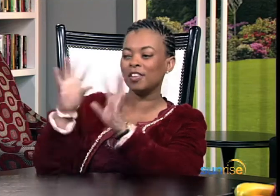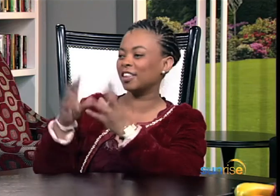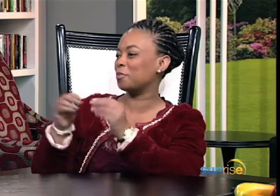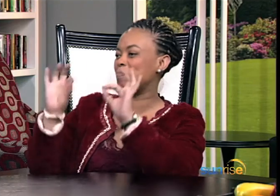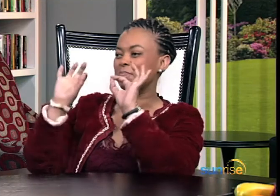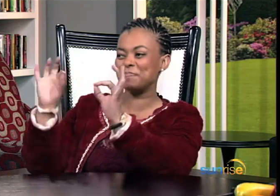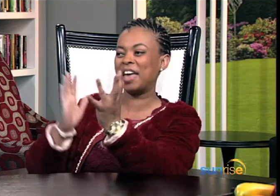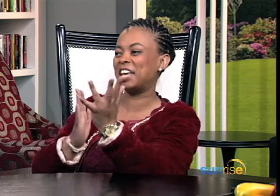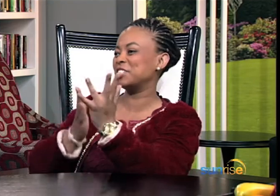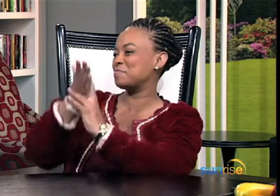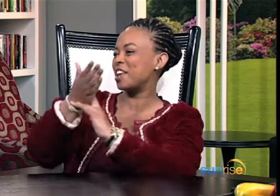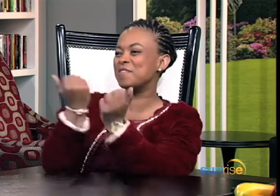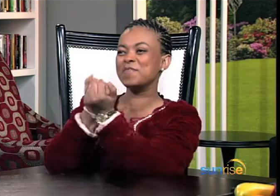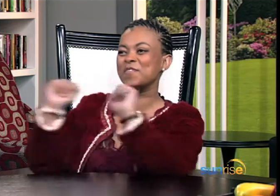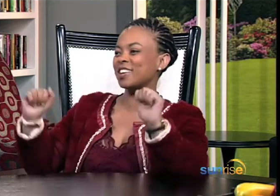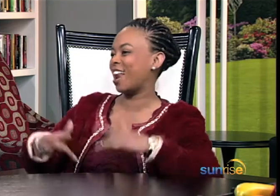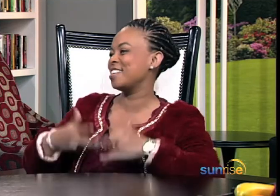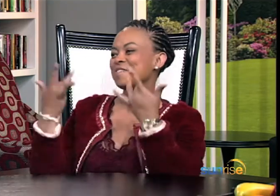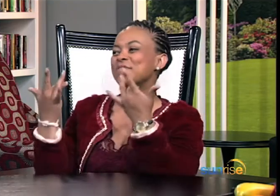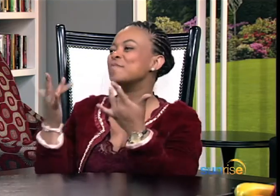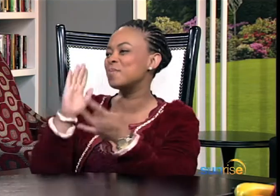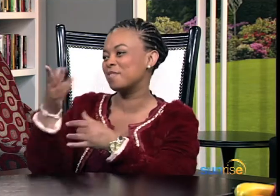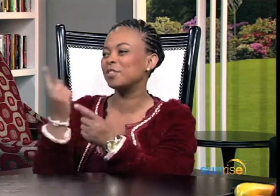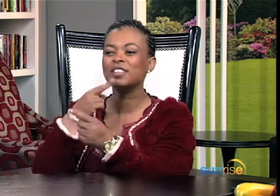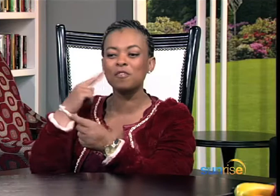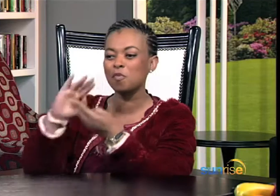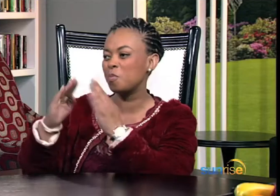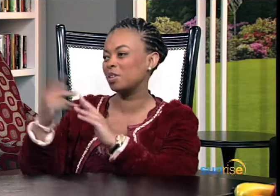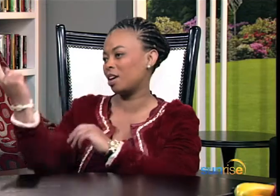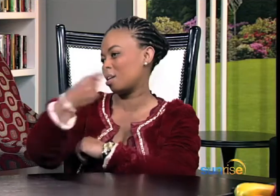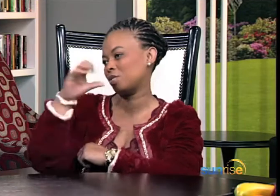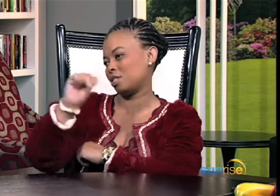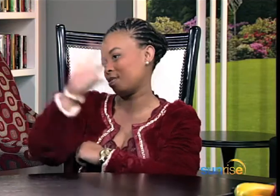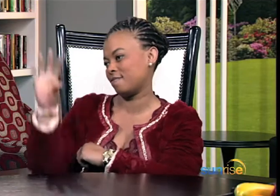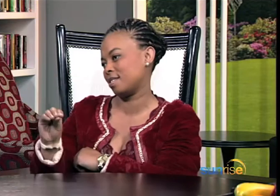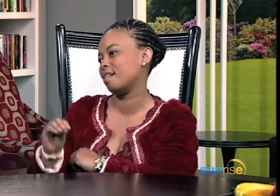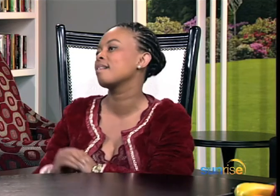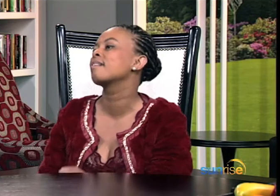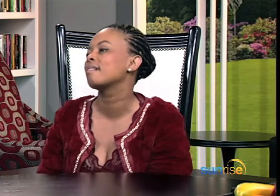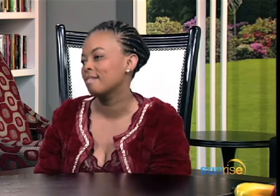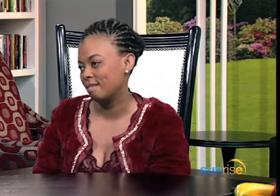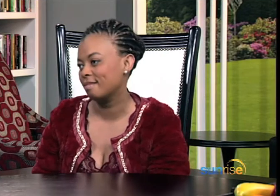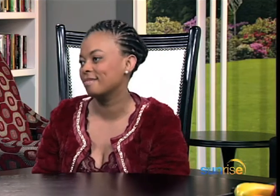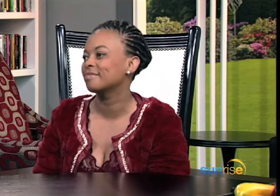its official status, everything is going to be good, free, and which means deaf people will be able to